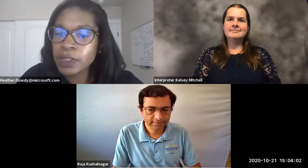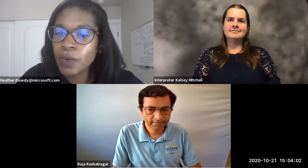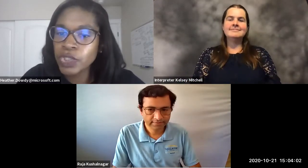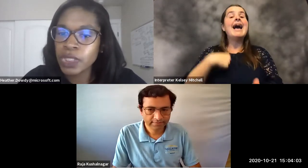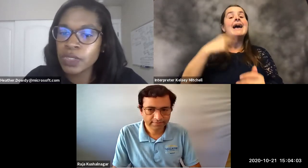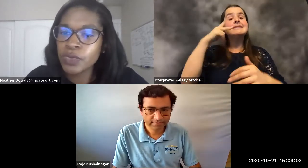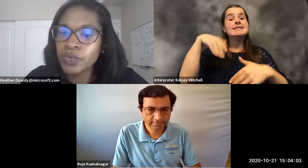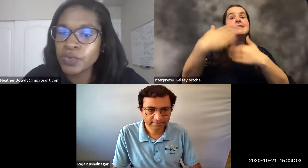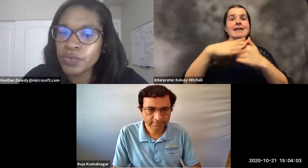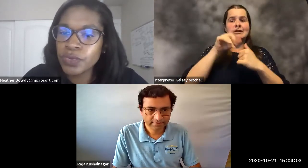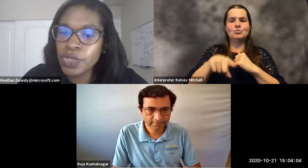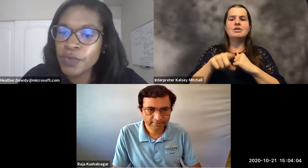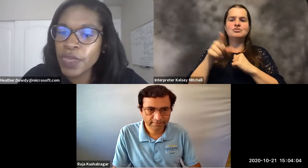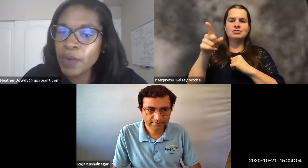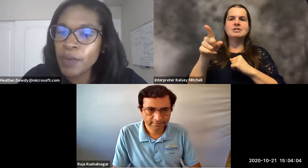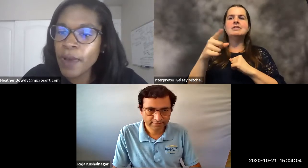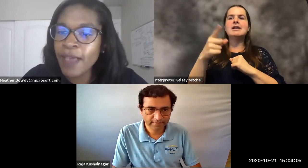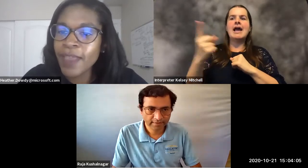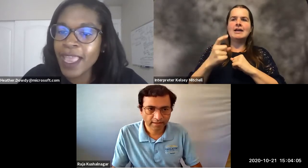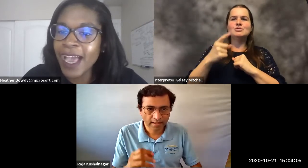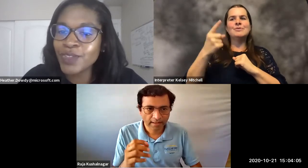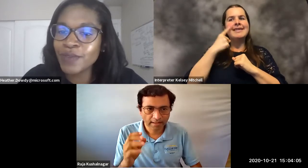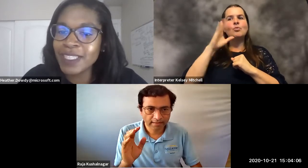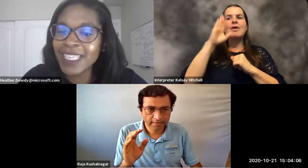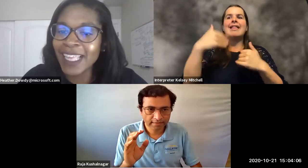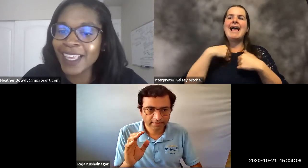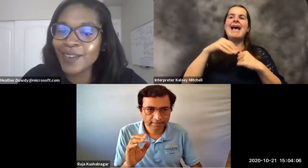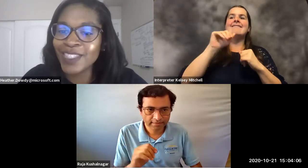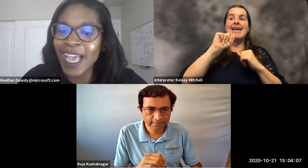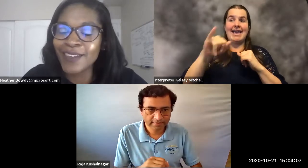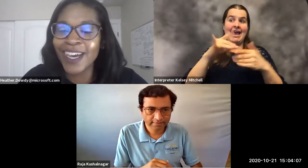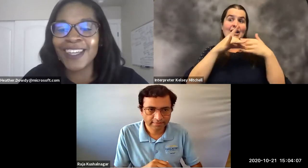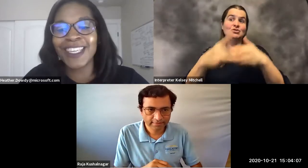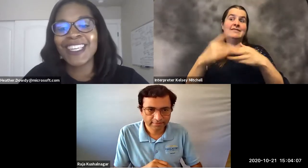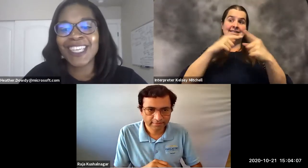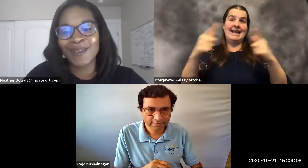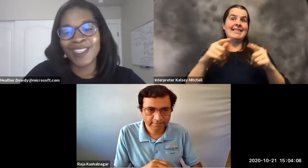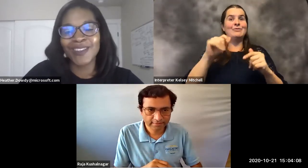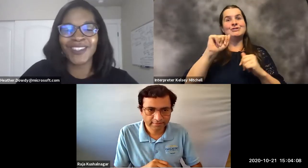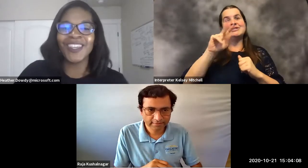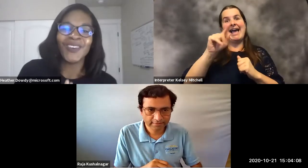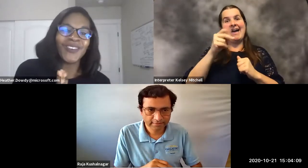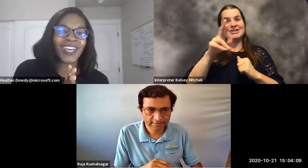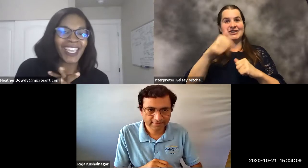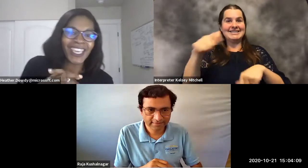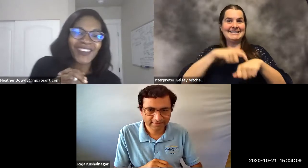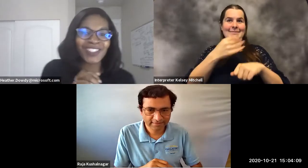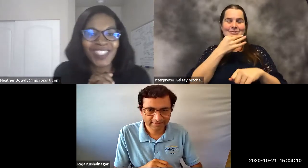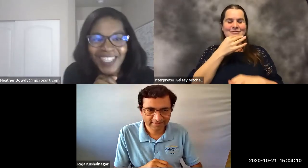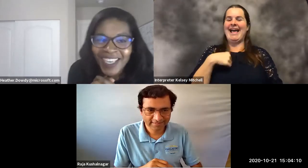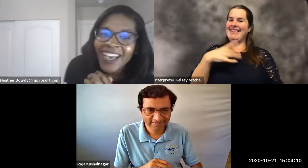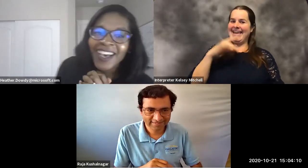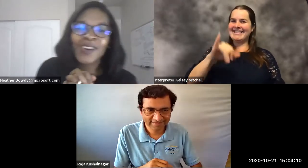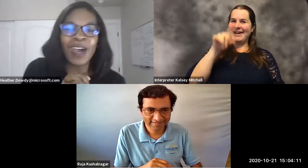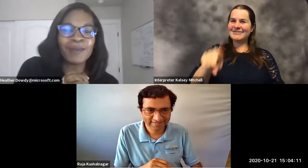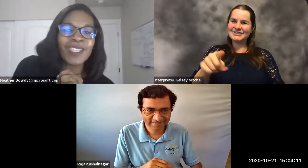The next question, do you think we will have AI-driven sign language avatars anytime soon? Ooh, I like that